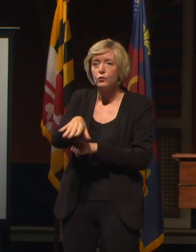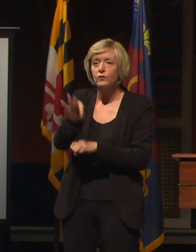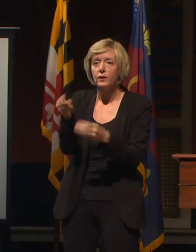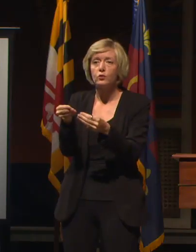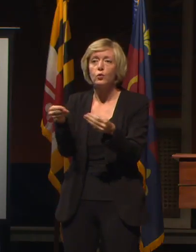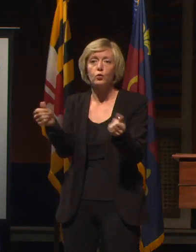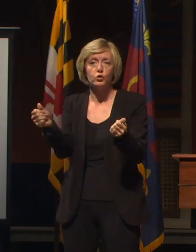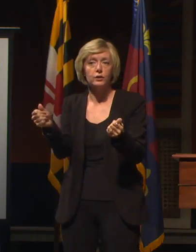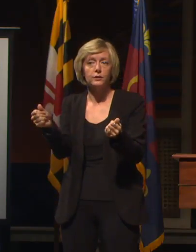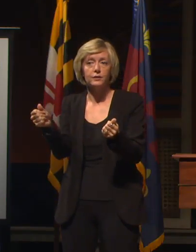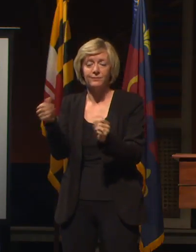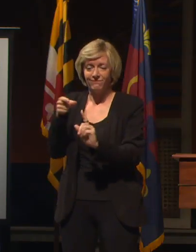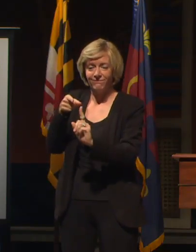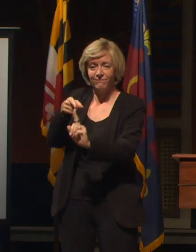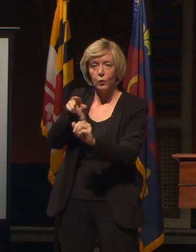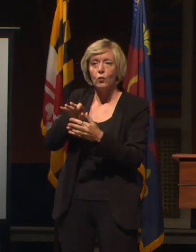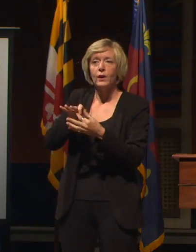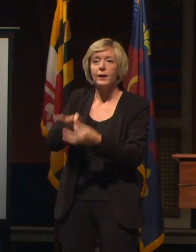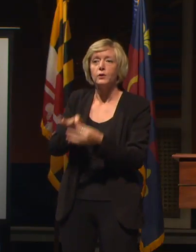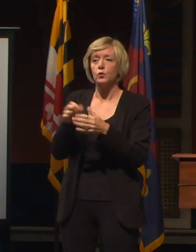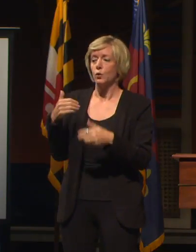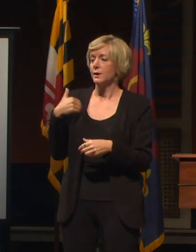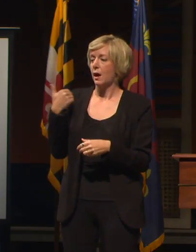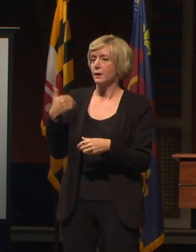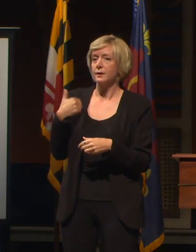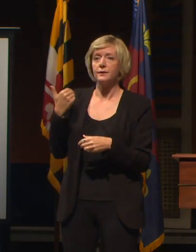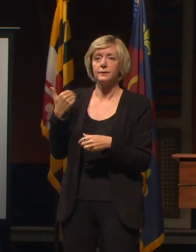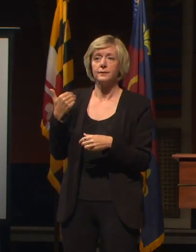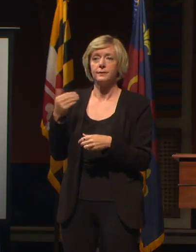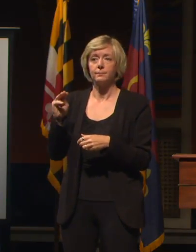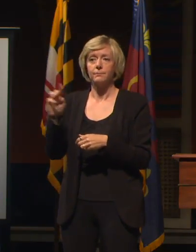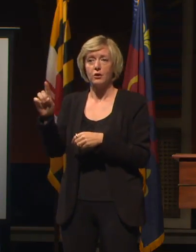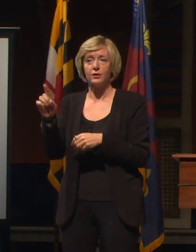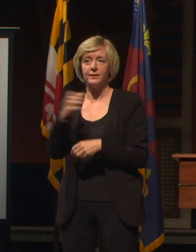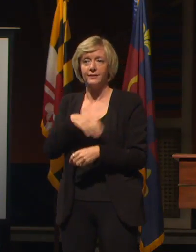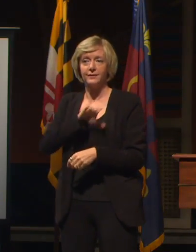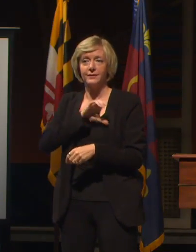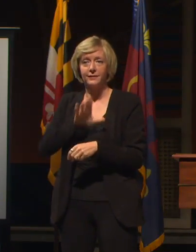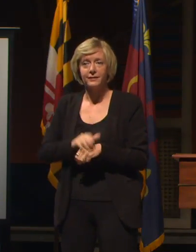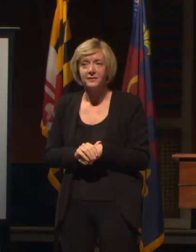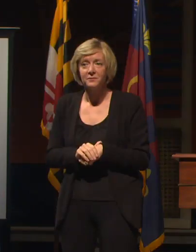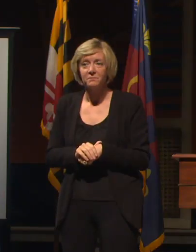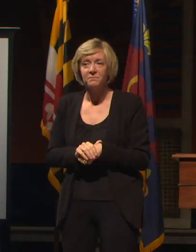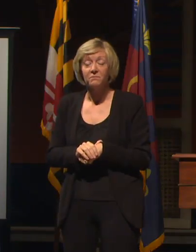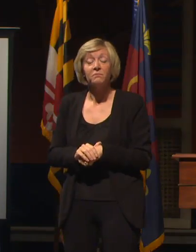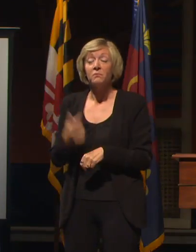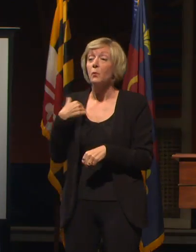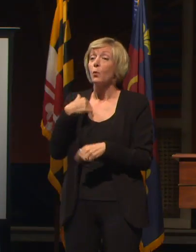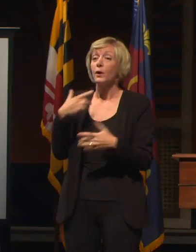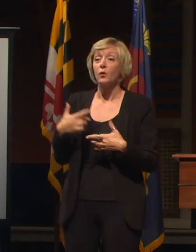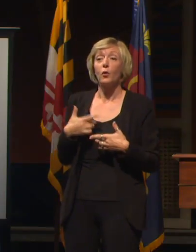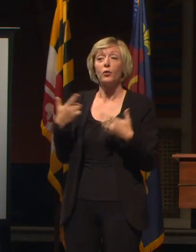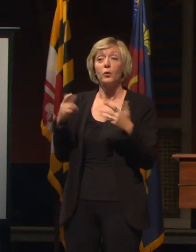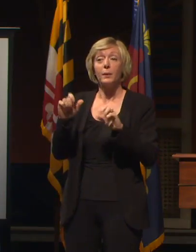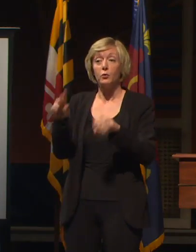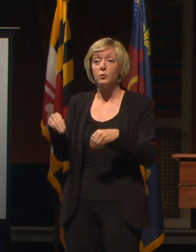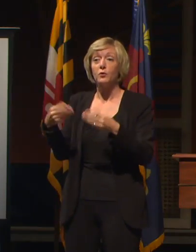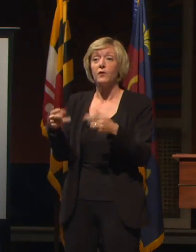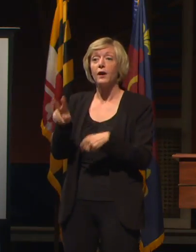solutions, particularly when it comes to our youngest Marylanders. Our administration is pleased that we were able to